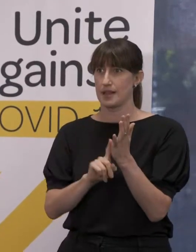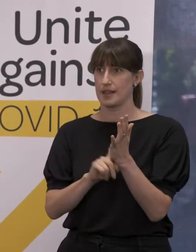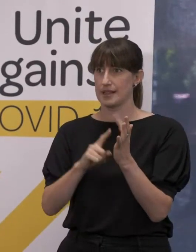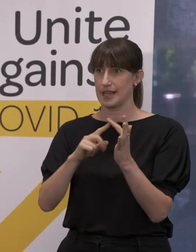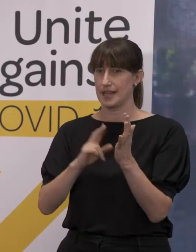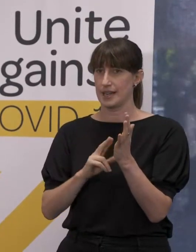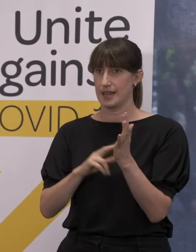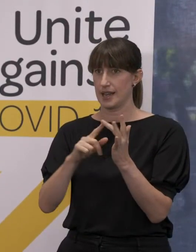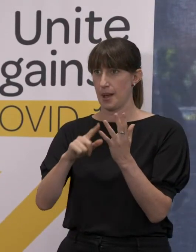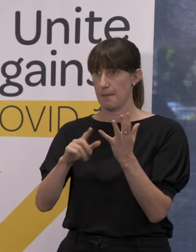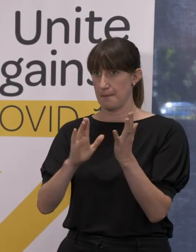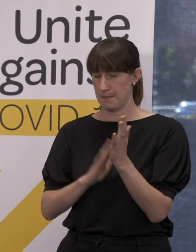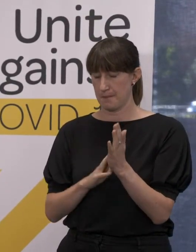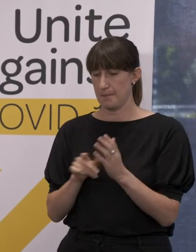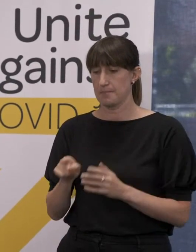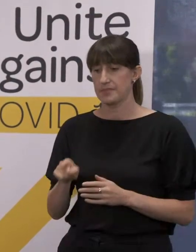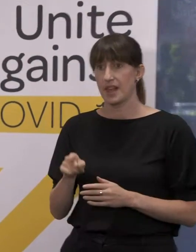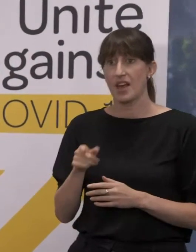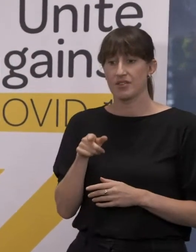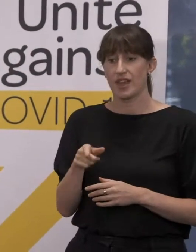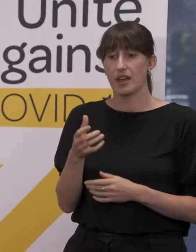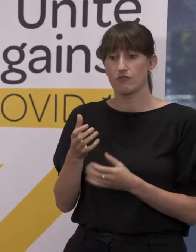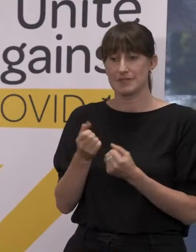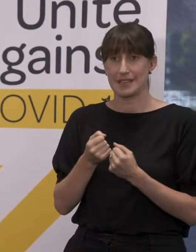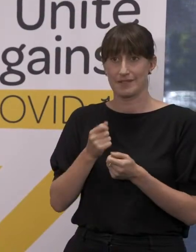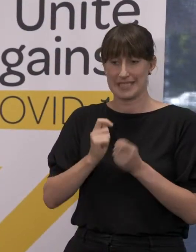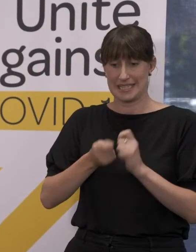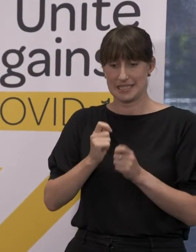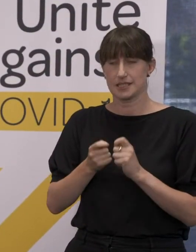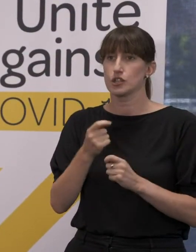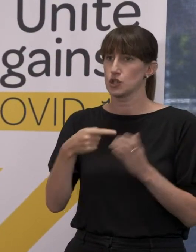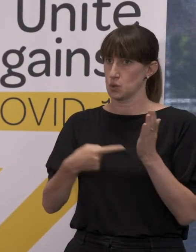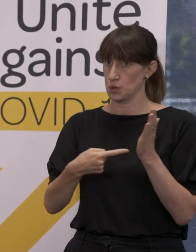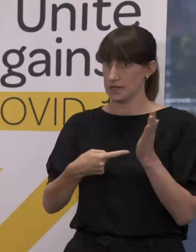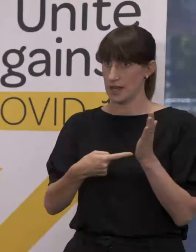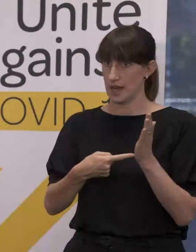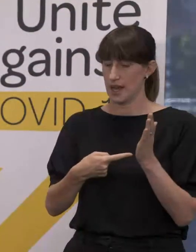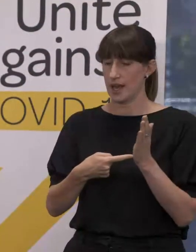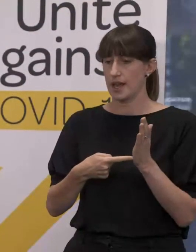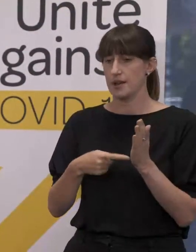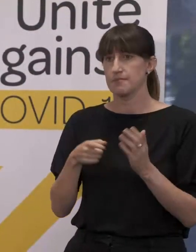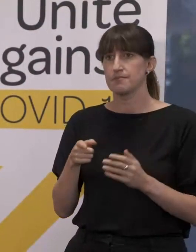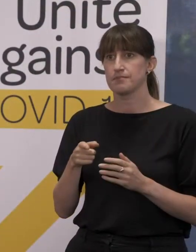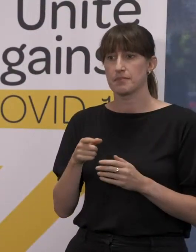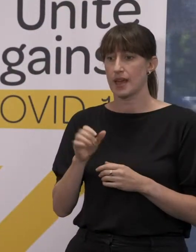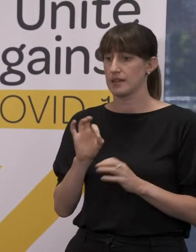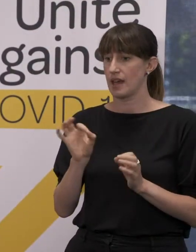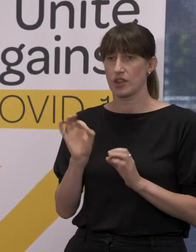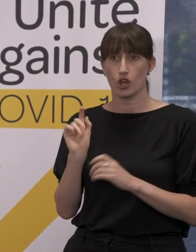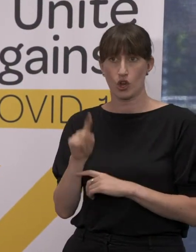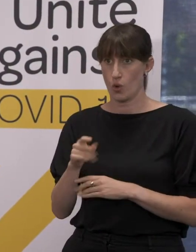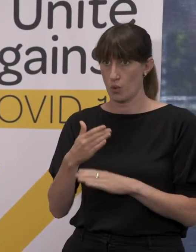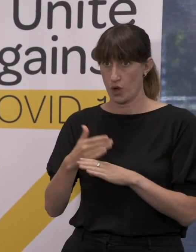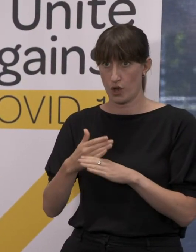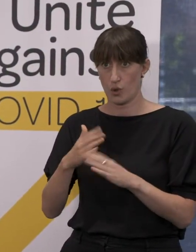The case is reporting having had a sore throat 4 days ago, and this person has not yet been vaccinated.